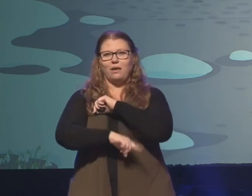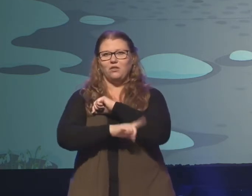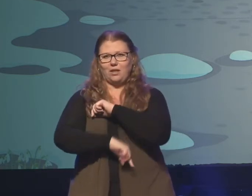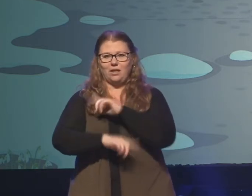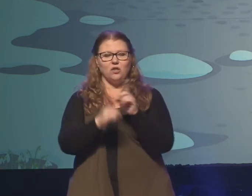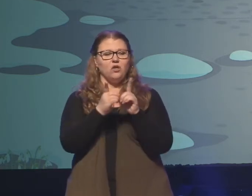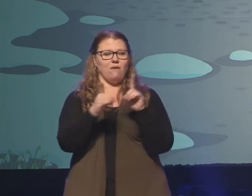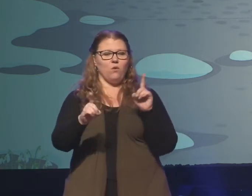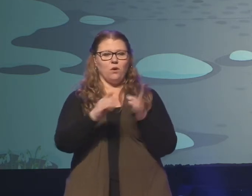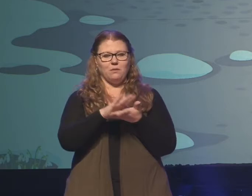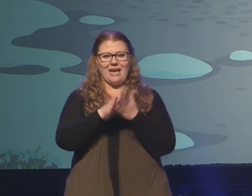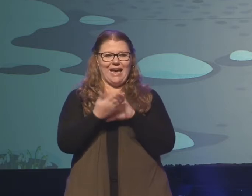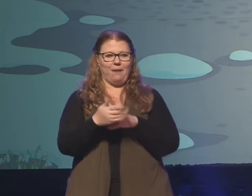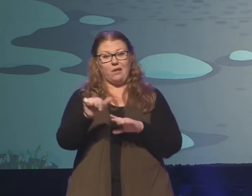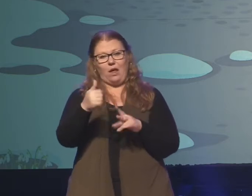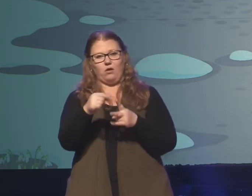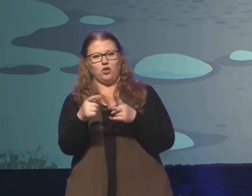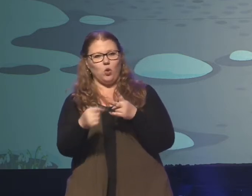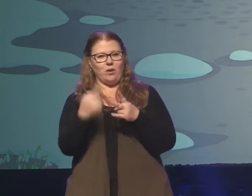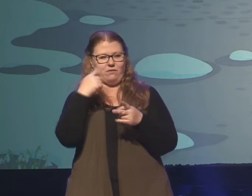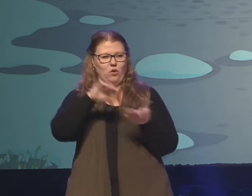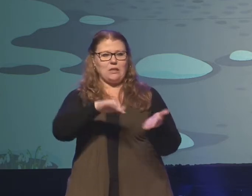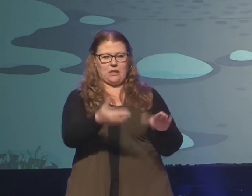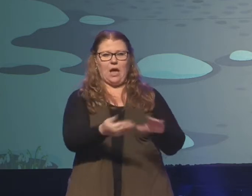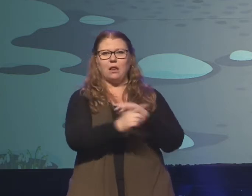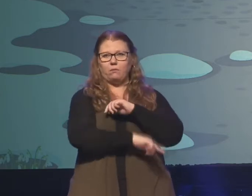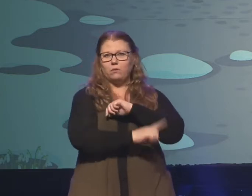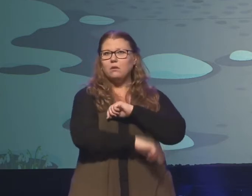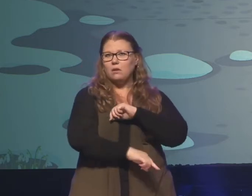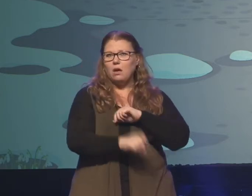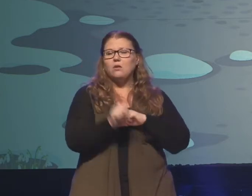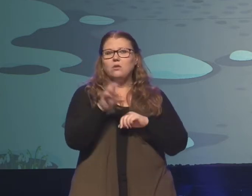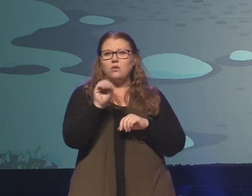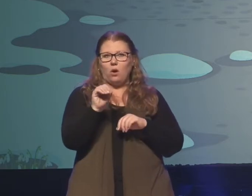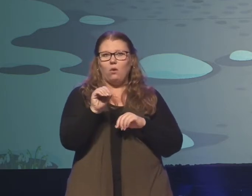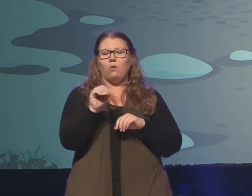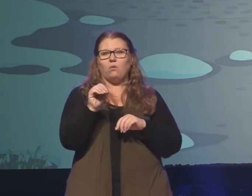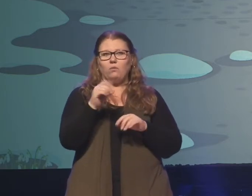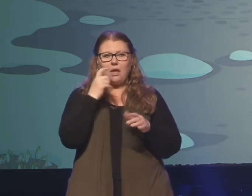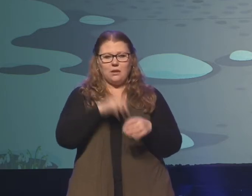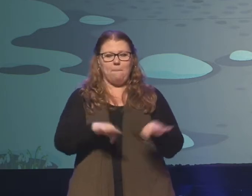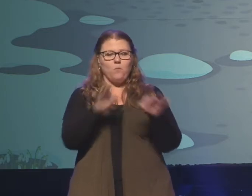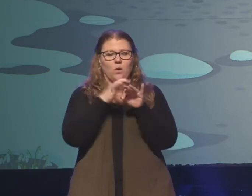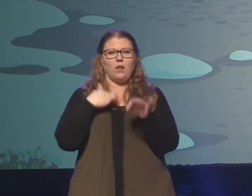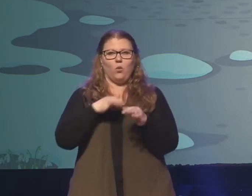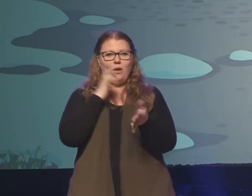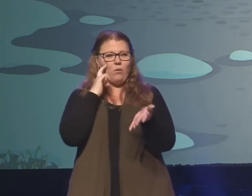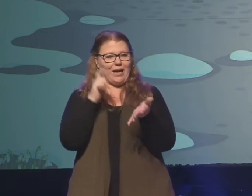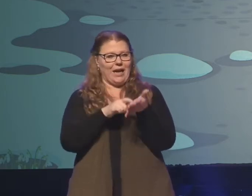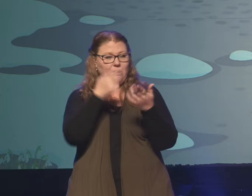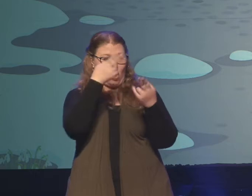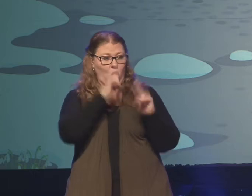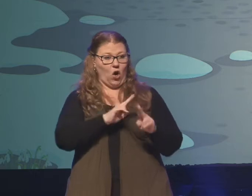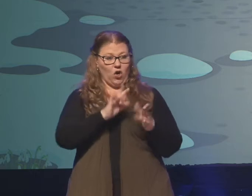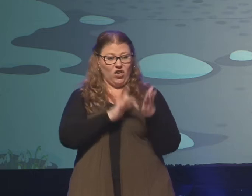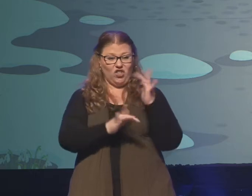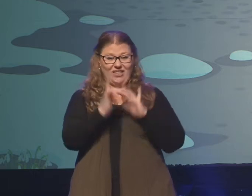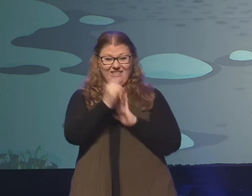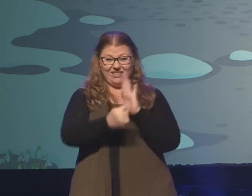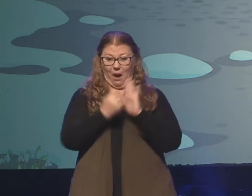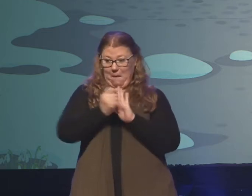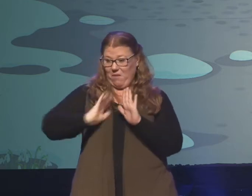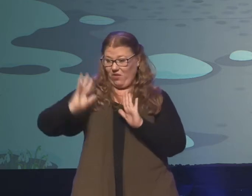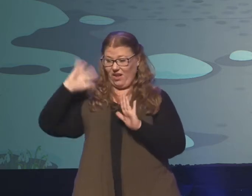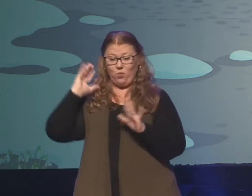divorce became this alternative to the death penalty. And so it's very important that we recognize and honor that in Jesus' day, what he's talking